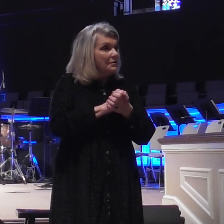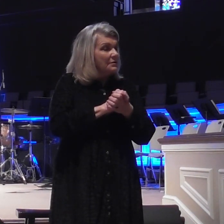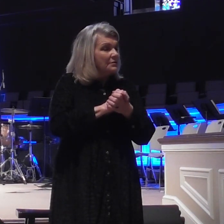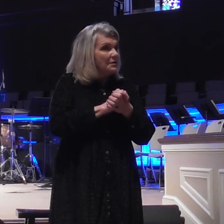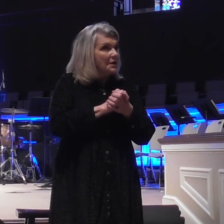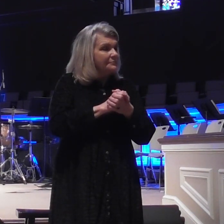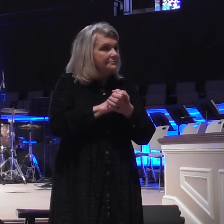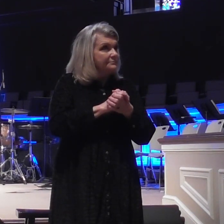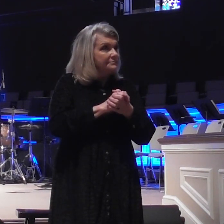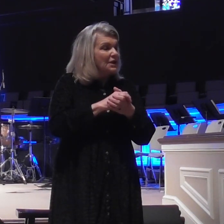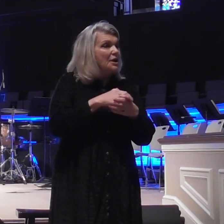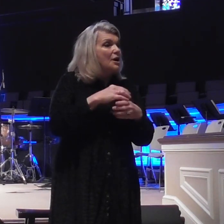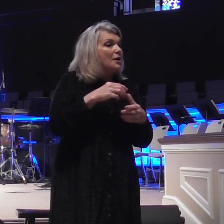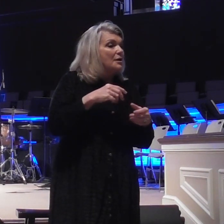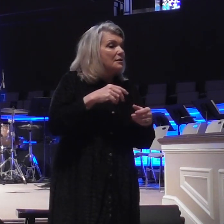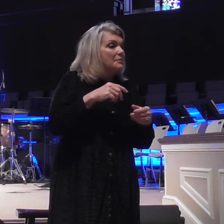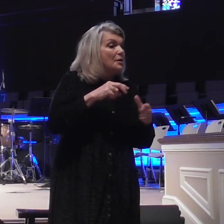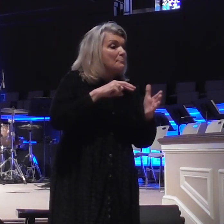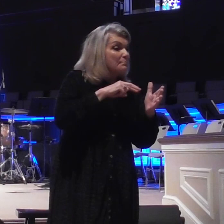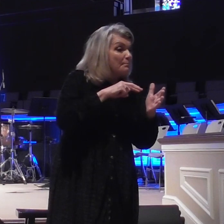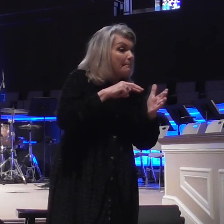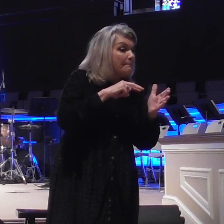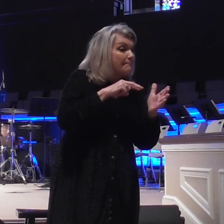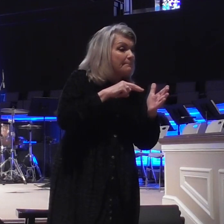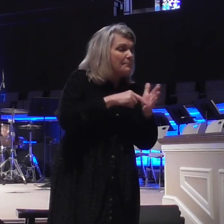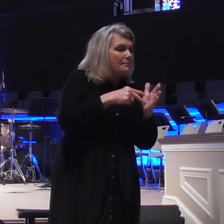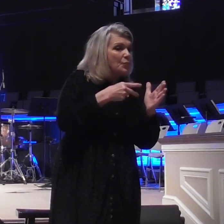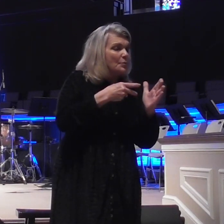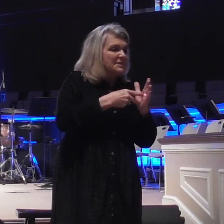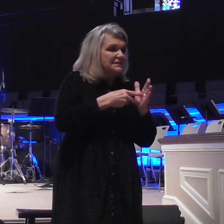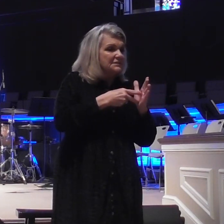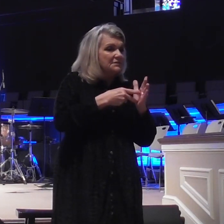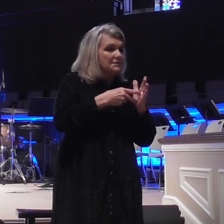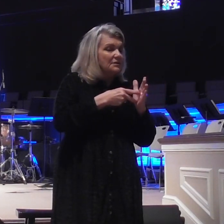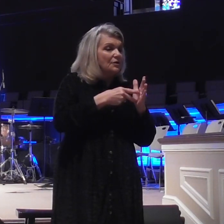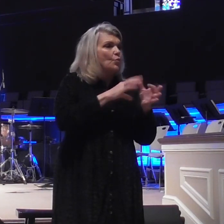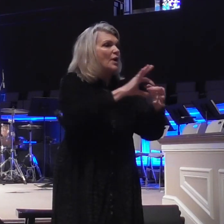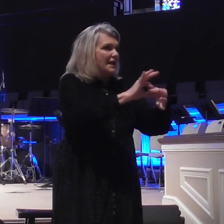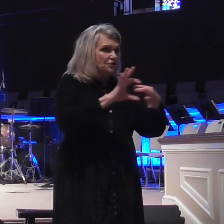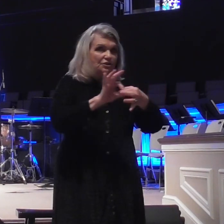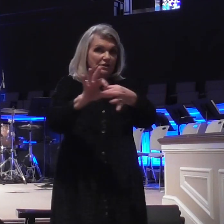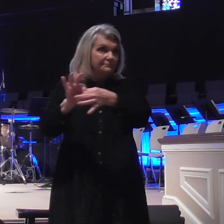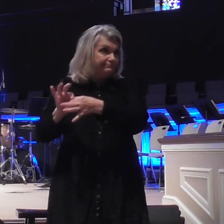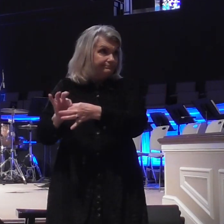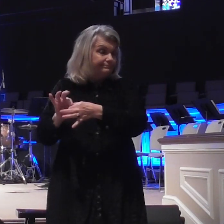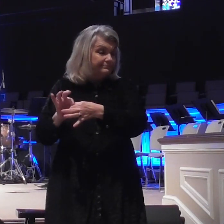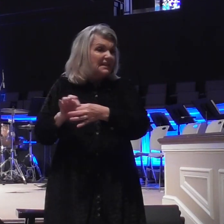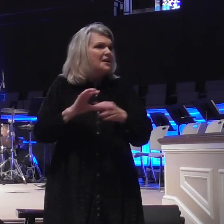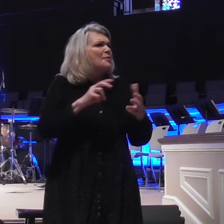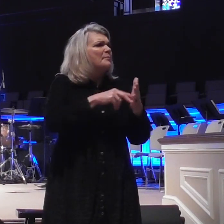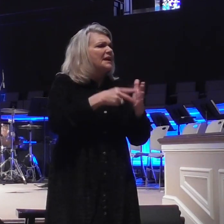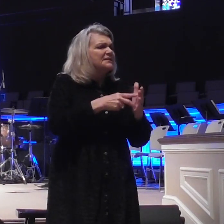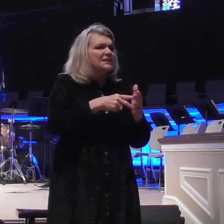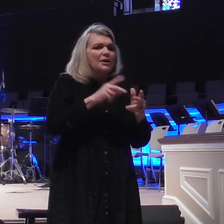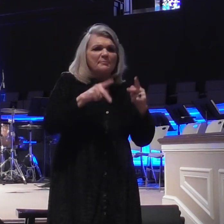Judeo-Christian worldview of purposive relationalism. What that means is, I believe that